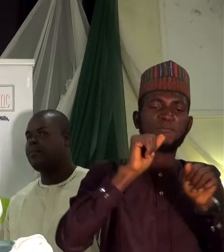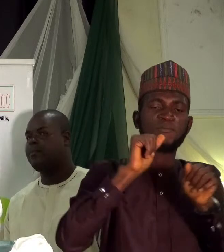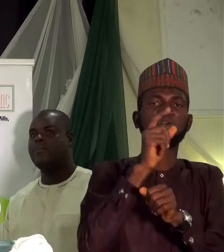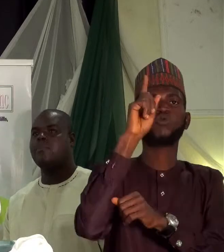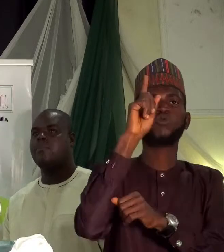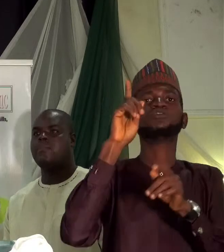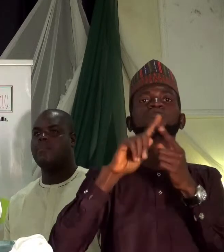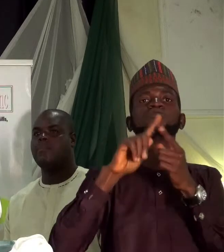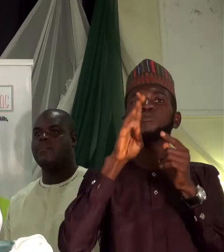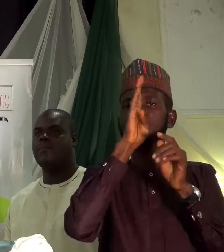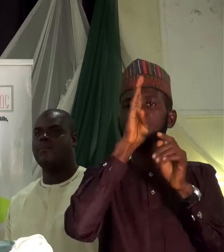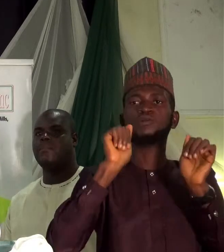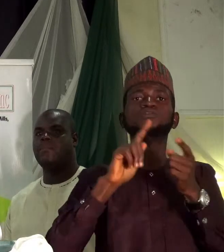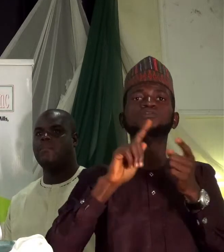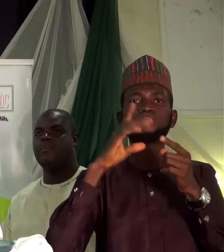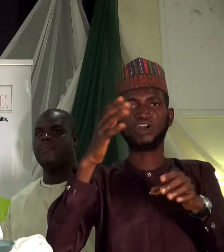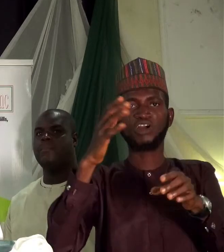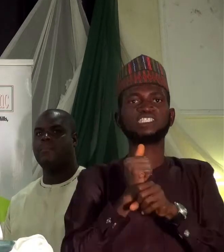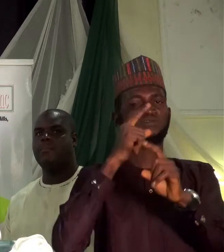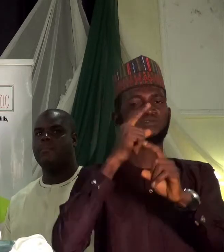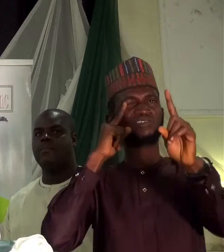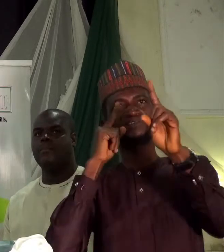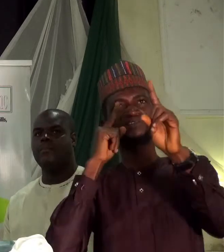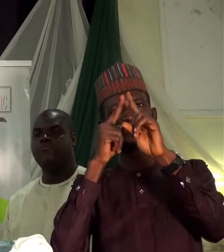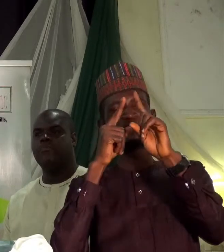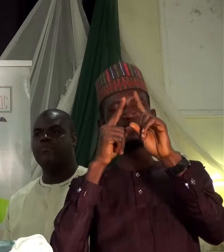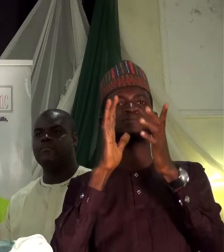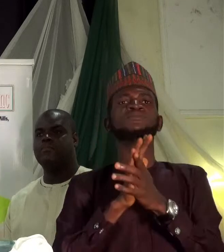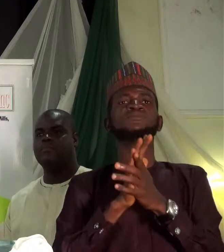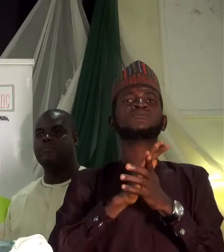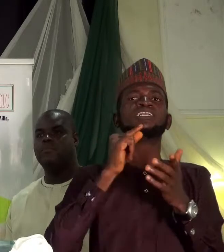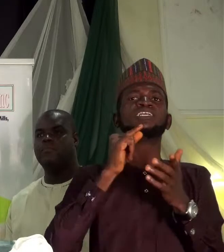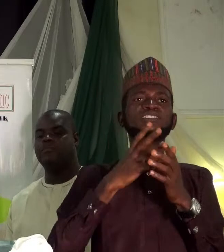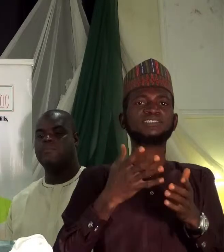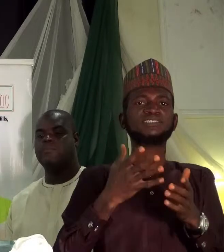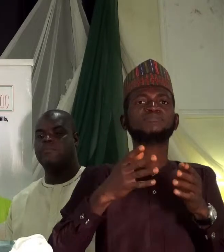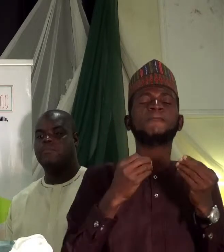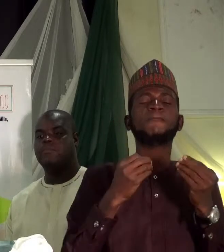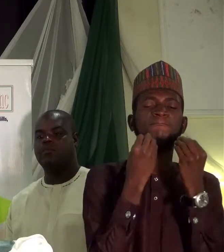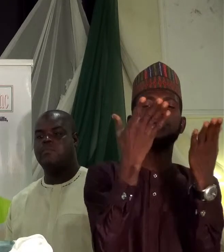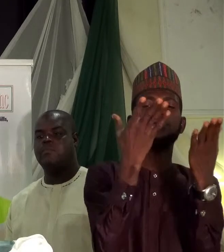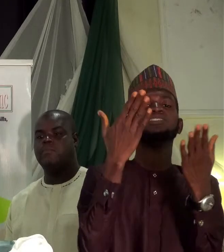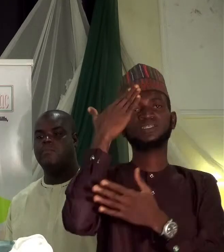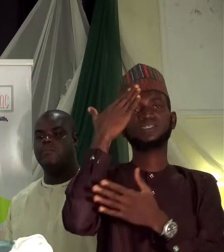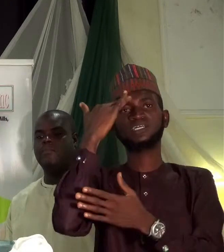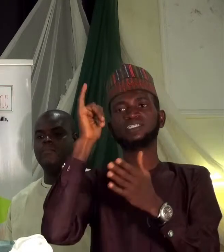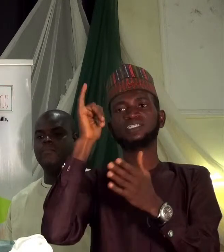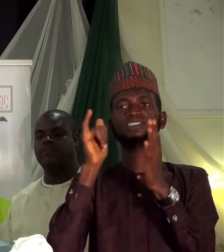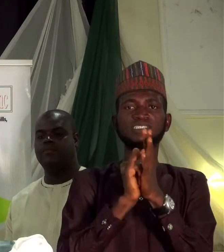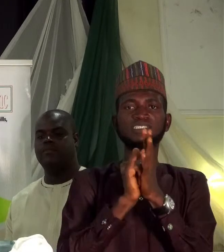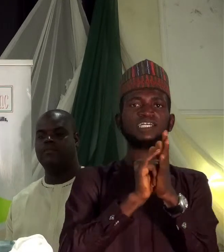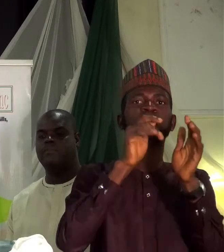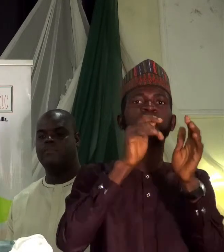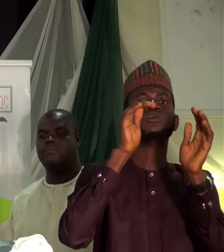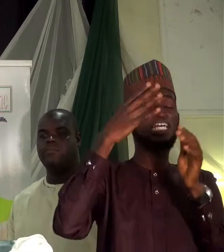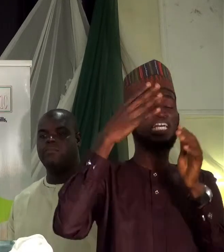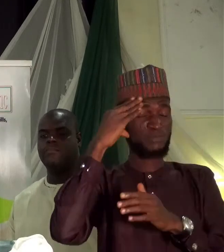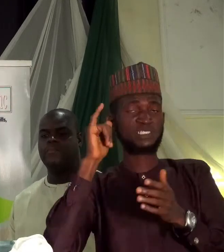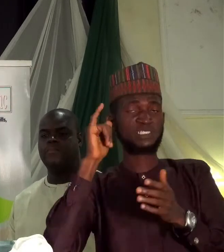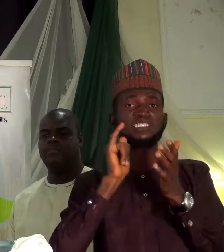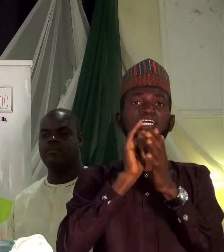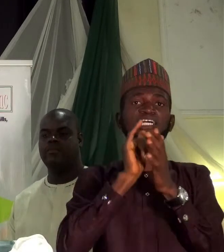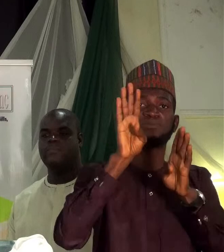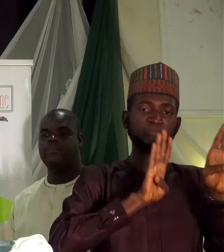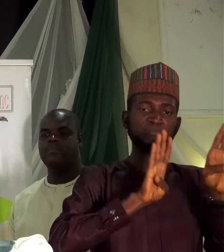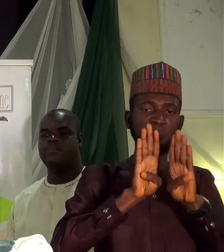efficiency or performance of a job. Competency is a series of knowledge, abilities, skills, experiences, and behaviors